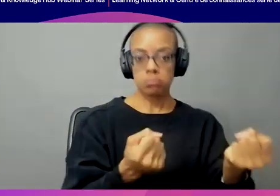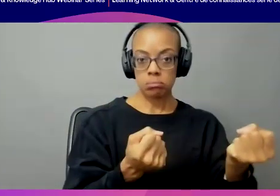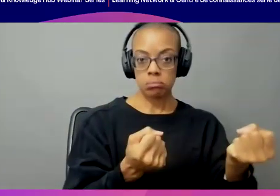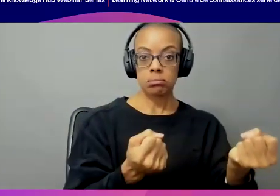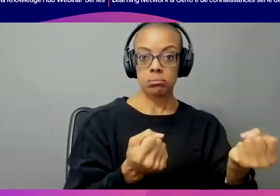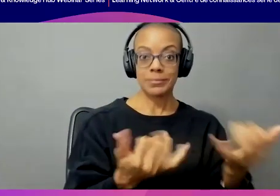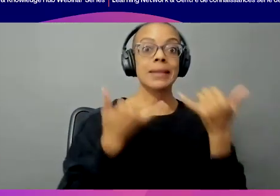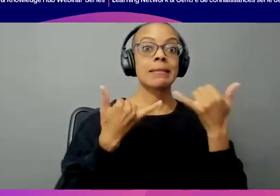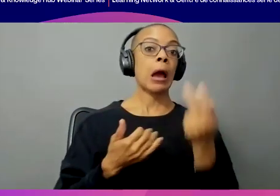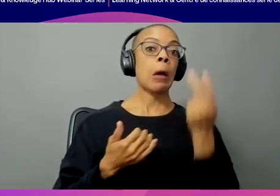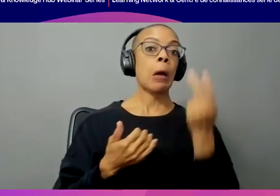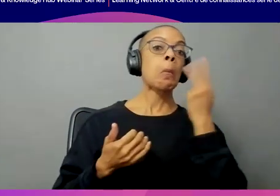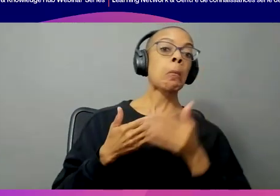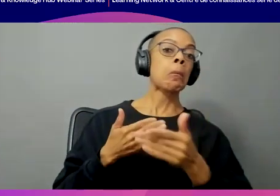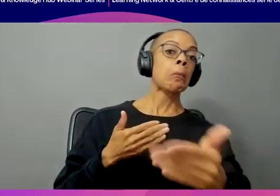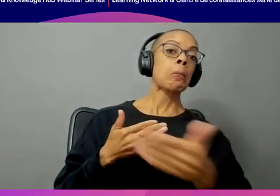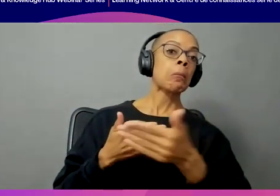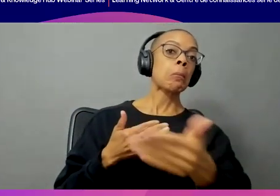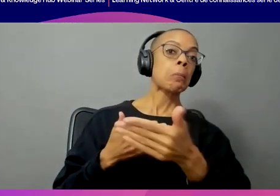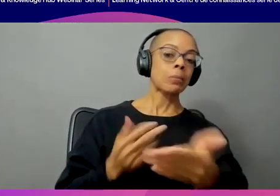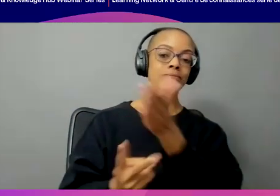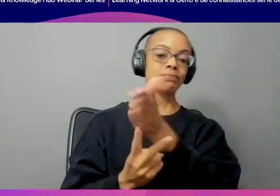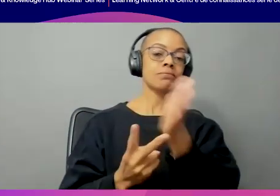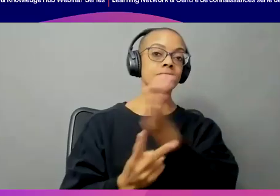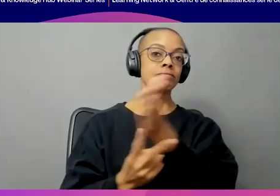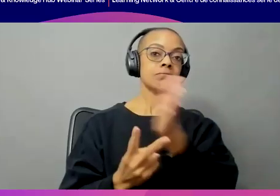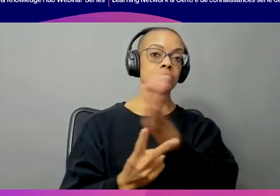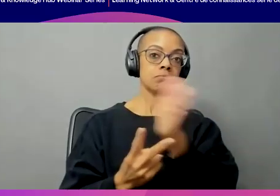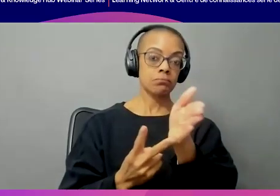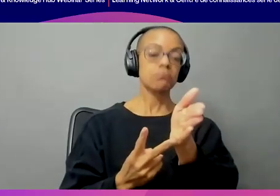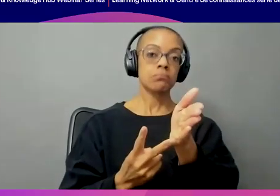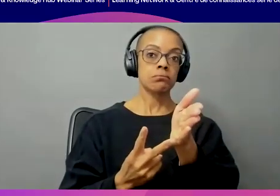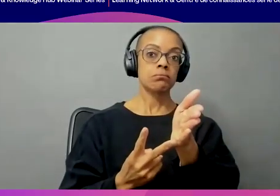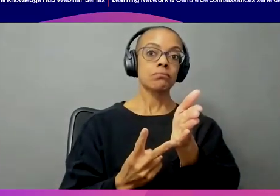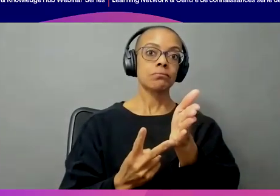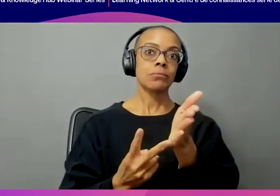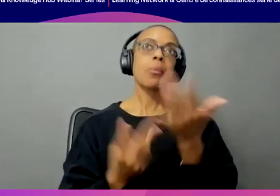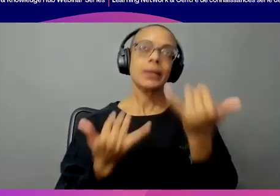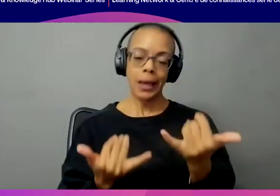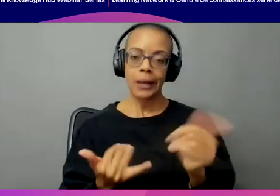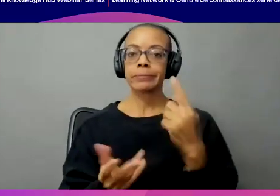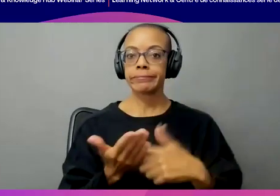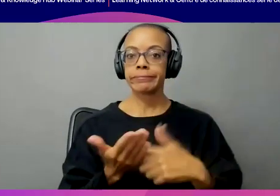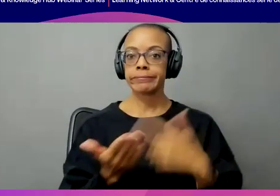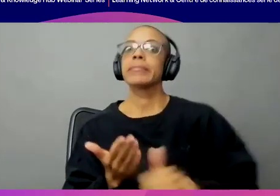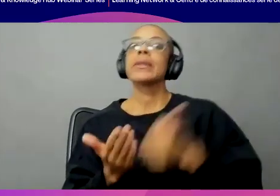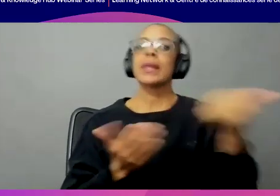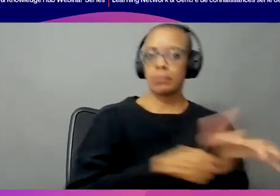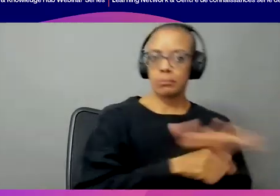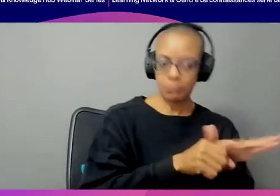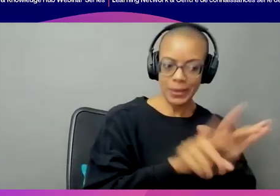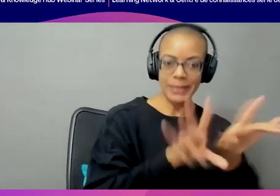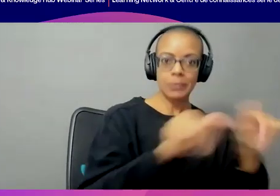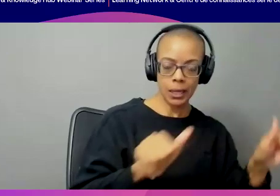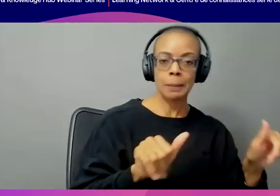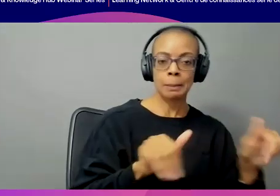now as to how this is going to work in each area, even though we're talking about the other area at the same time.